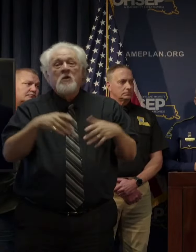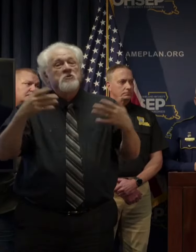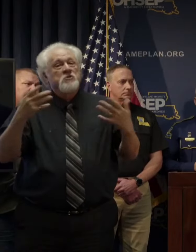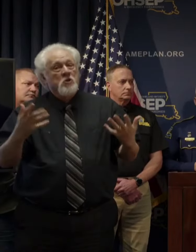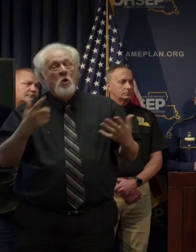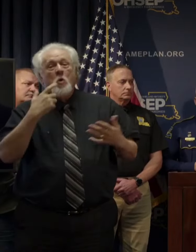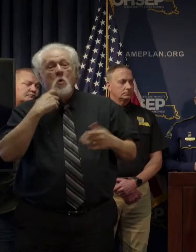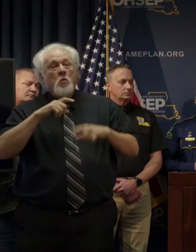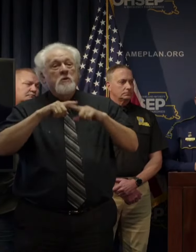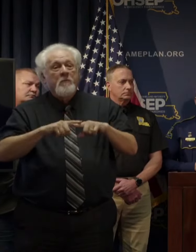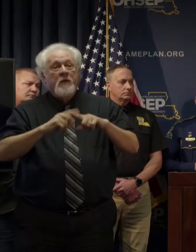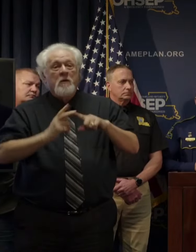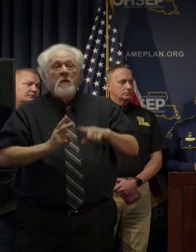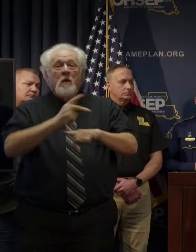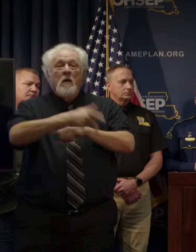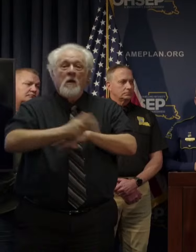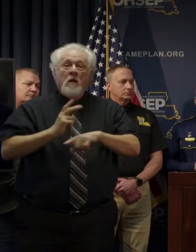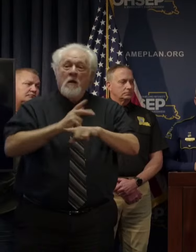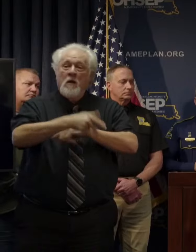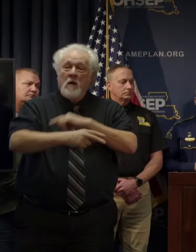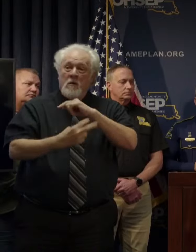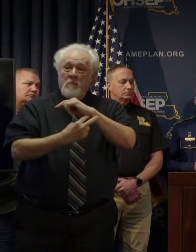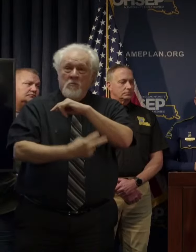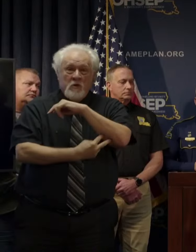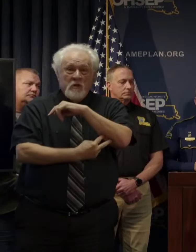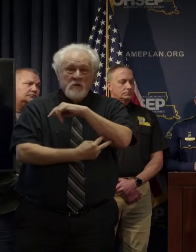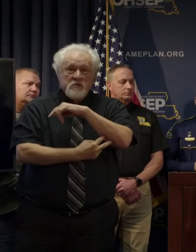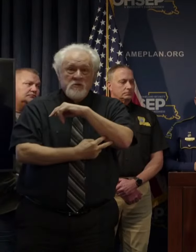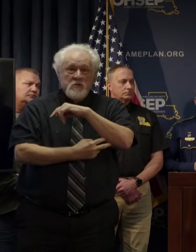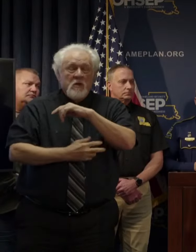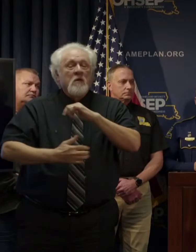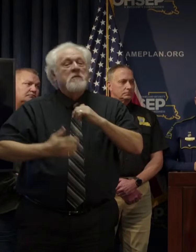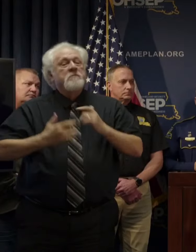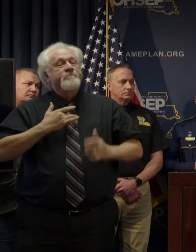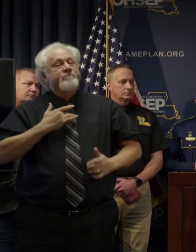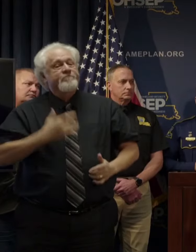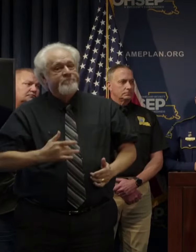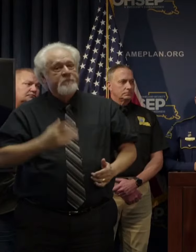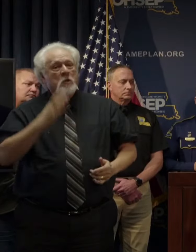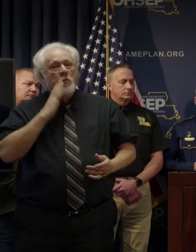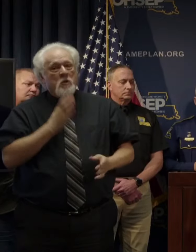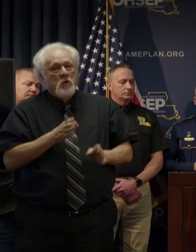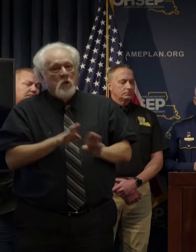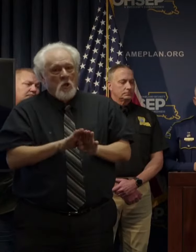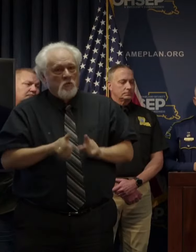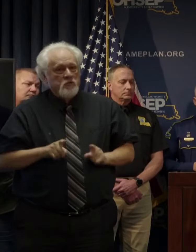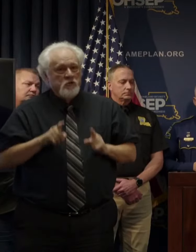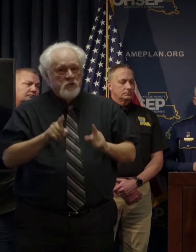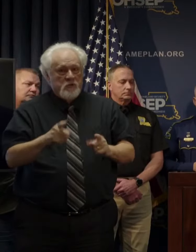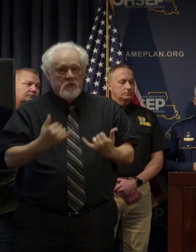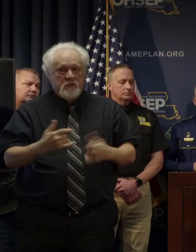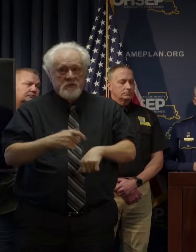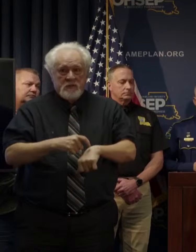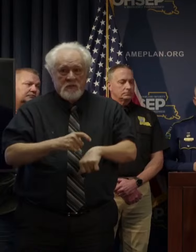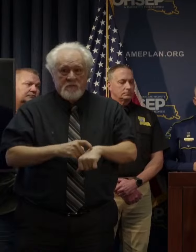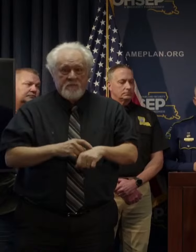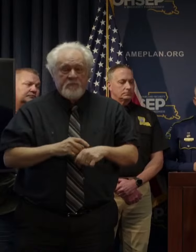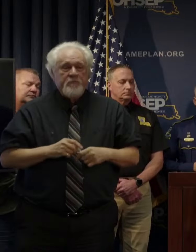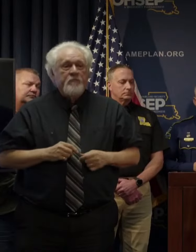who depend on the Mississippi River bridges, they most likely will be closed during this event.